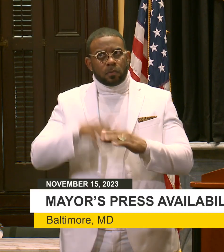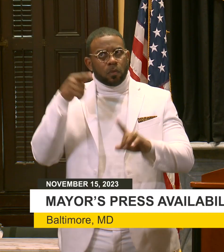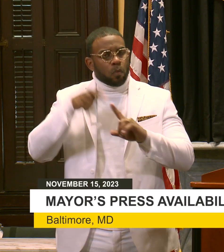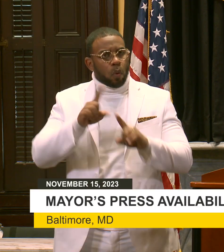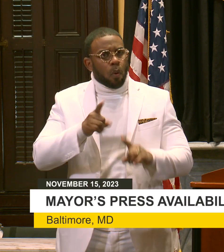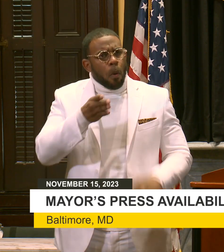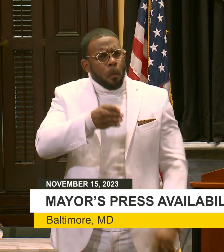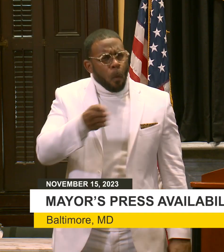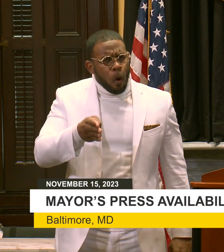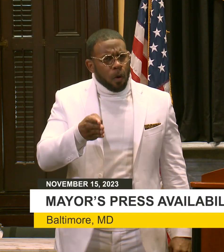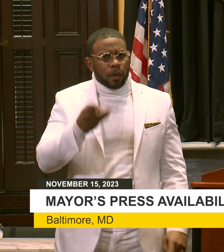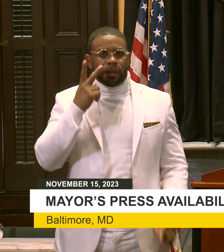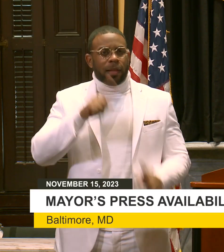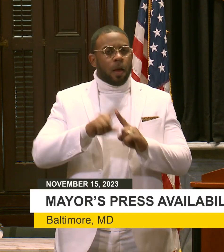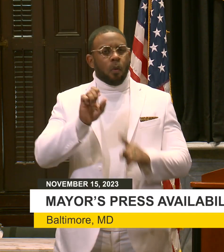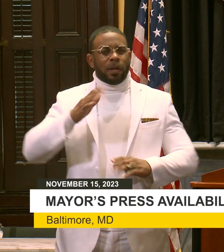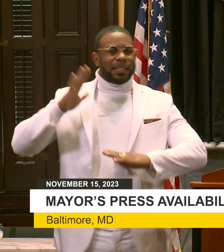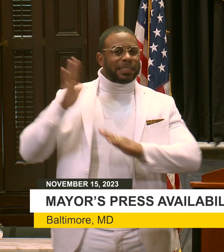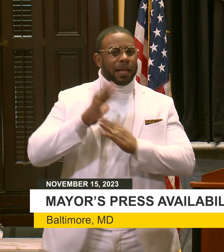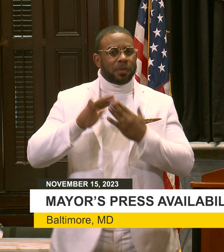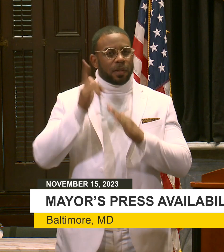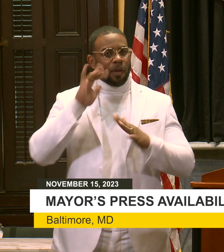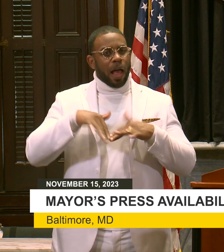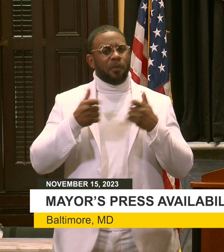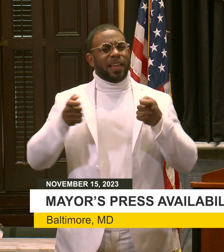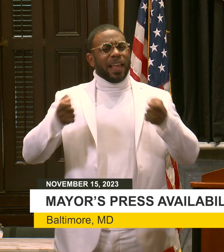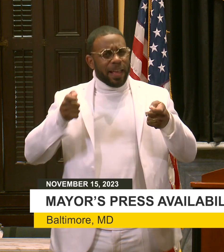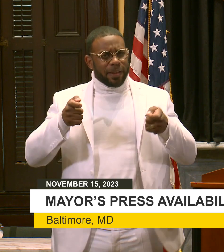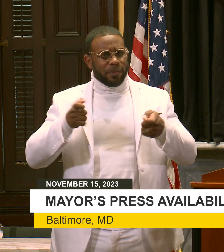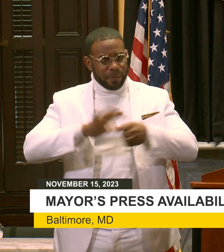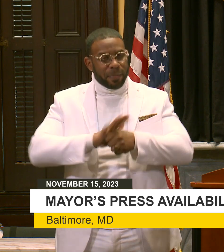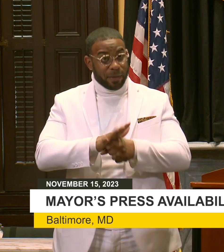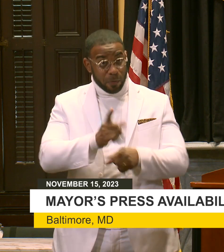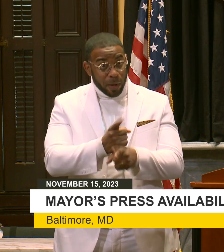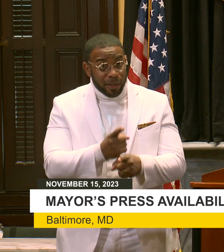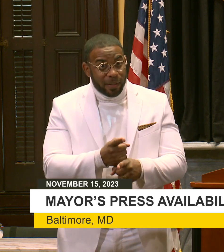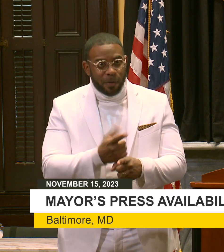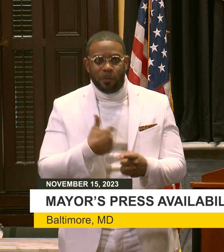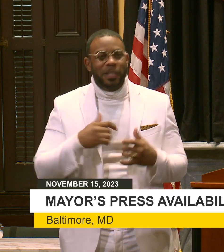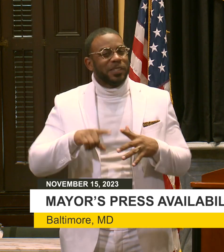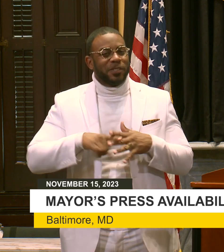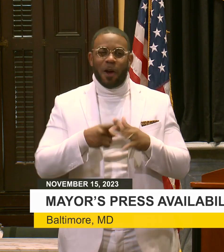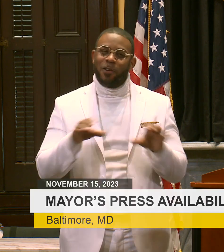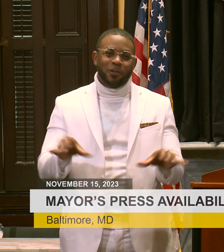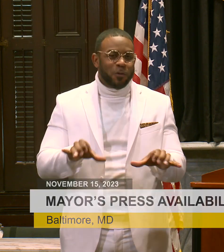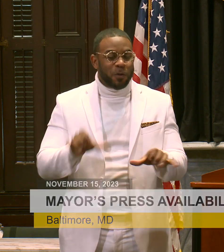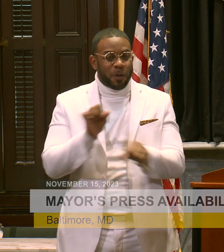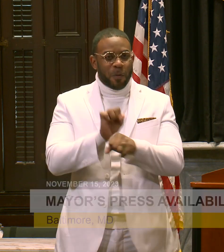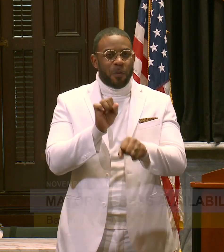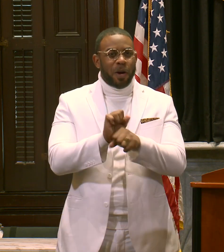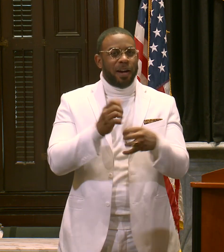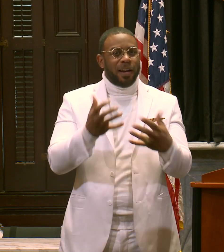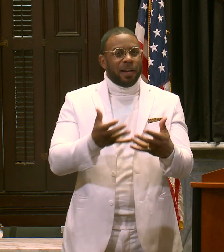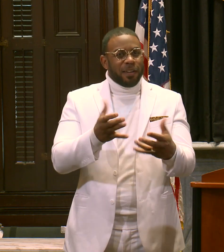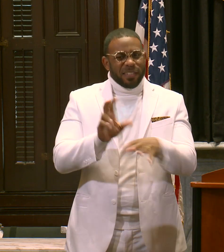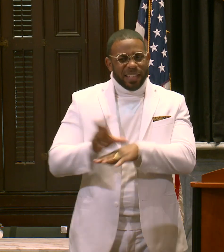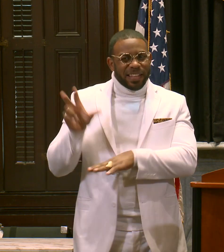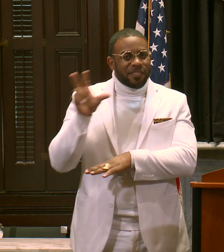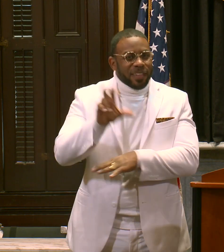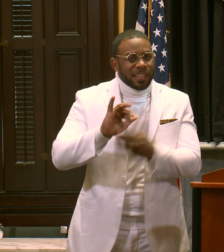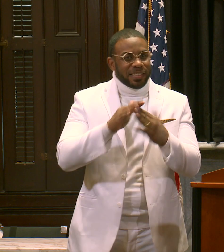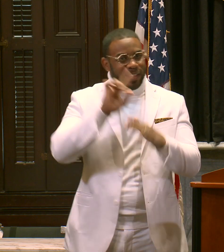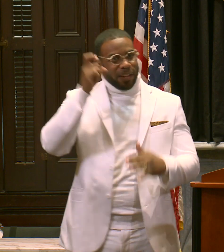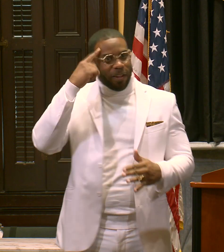where Baltimore is seen as one of the top cities for how we handle the pandemic, right? We started to do that work of investing in